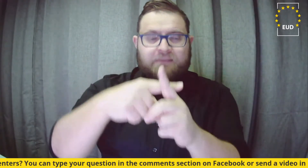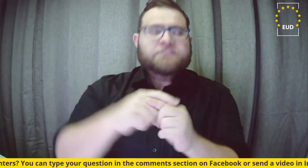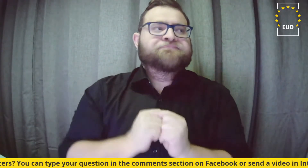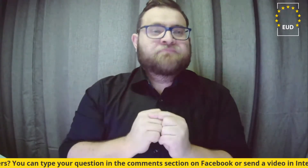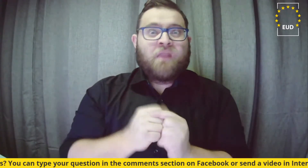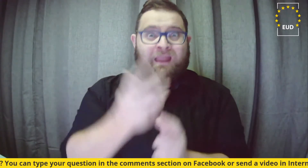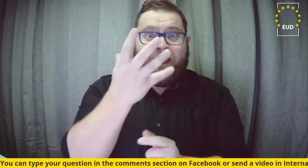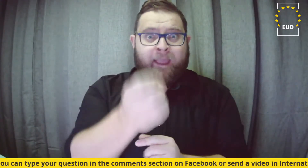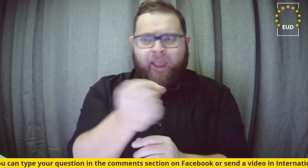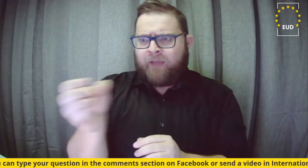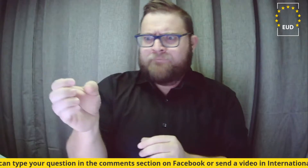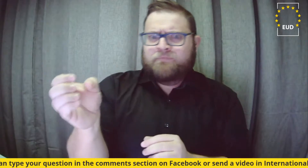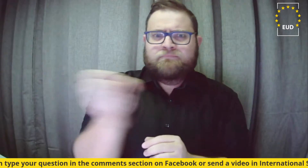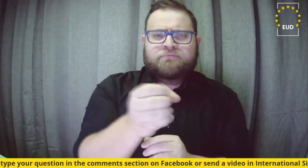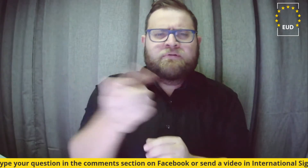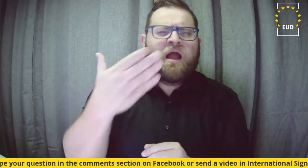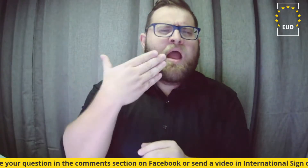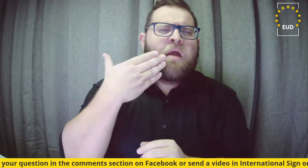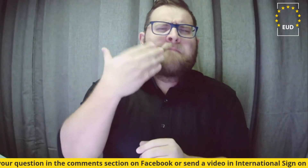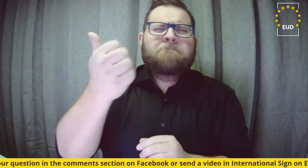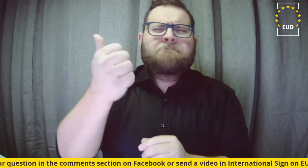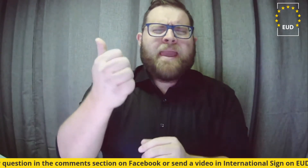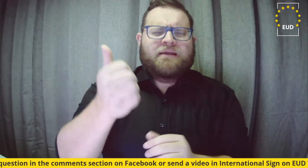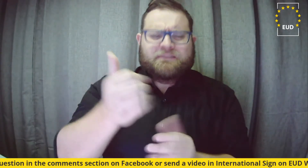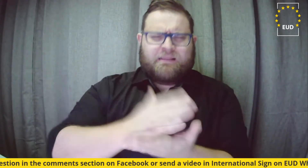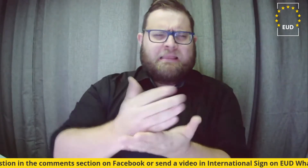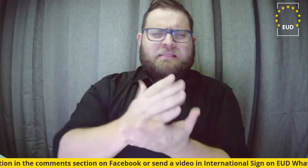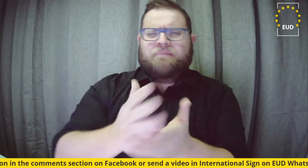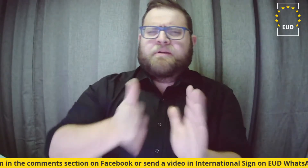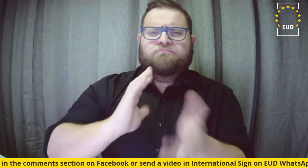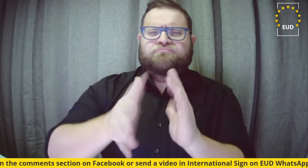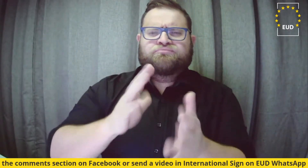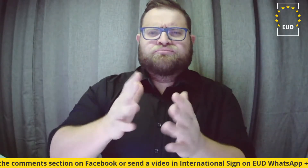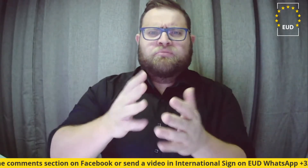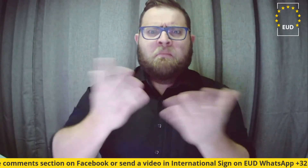the interpreter or the interpretation properly.